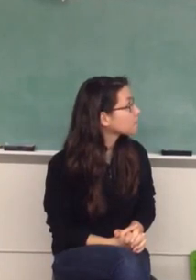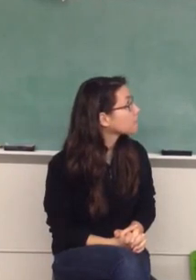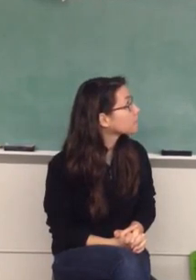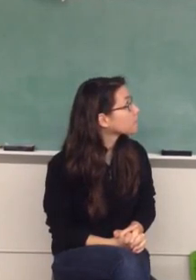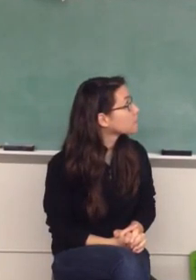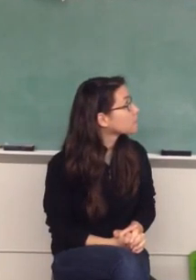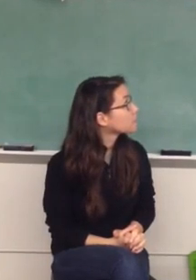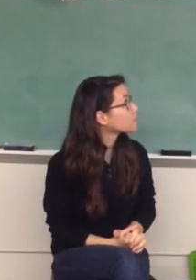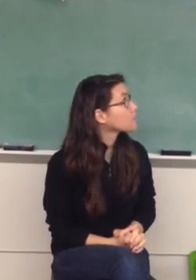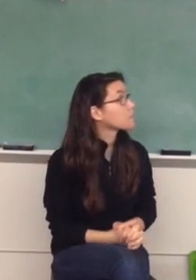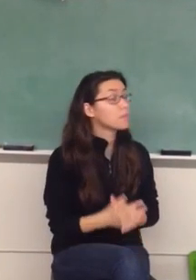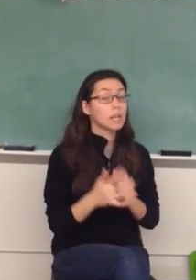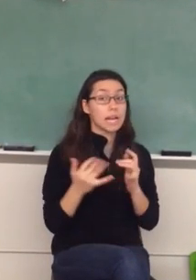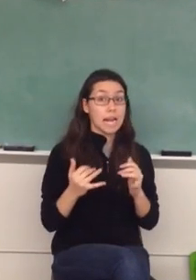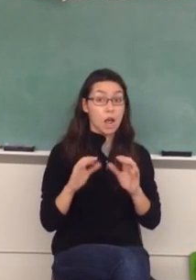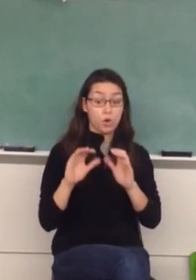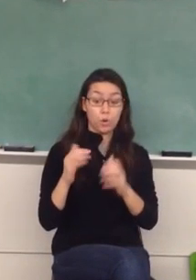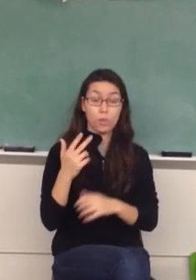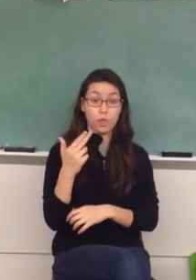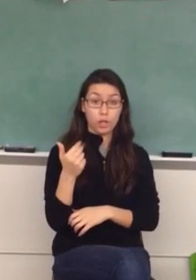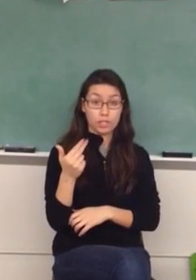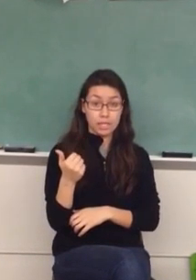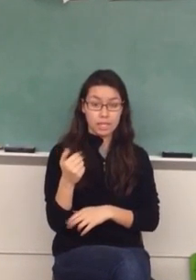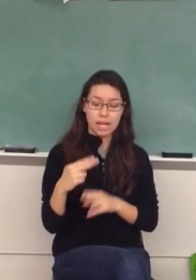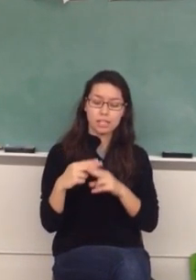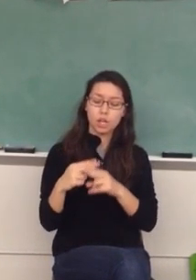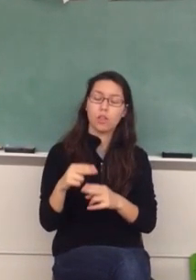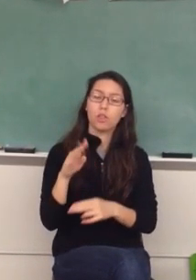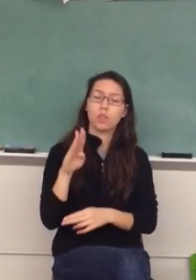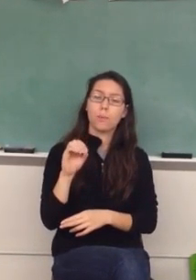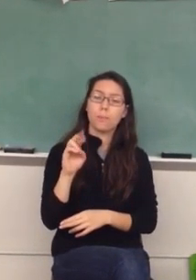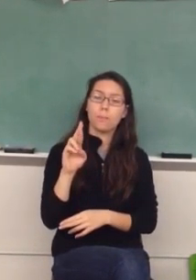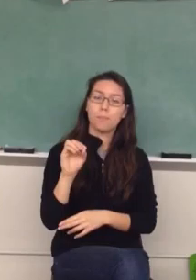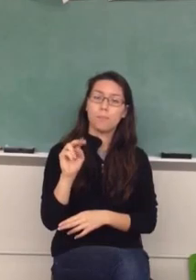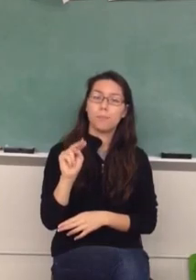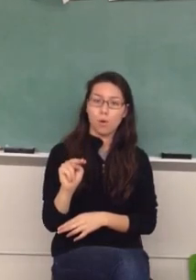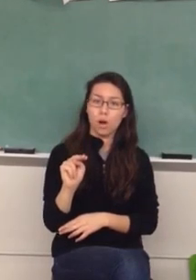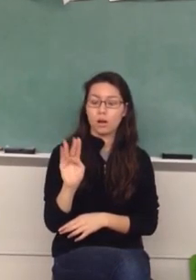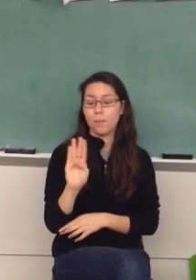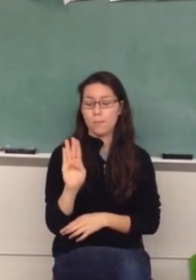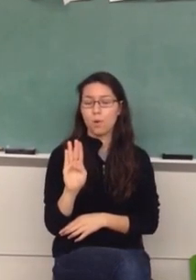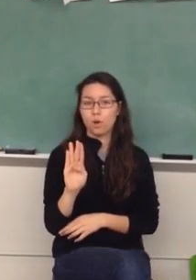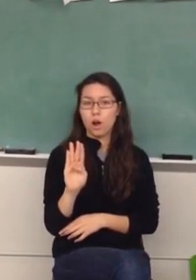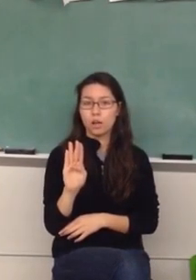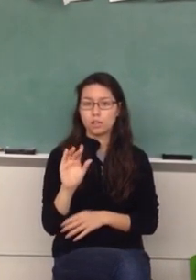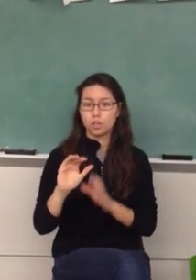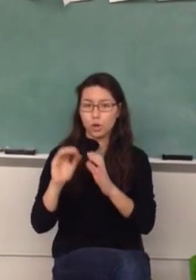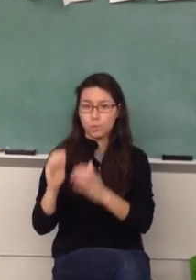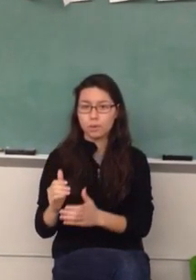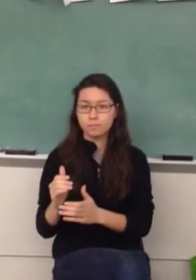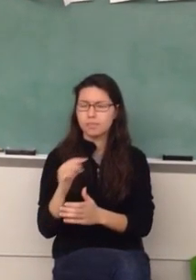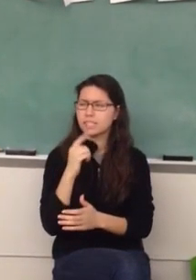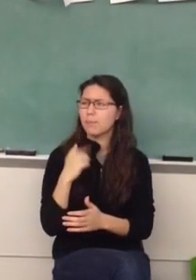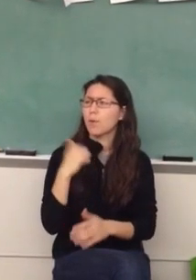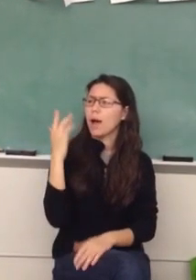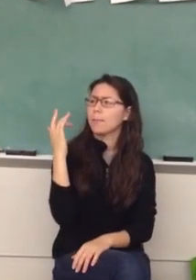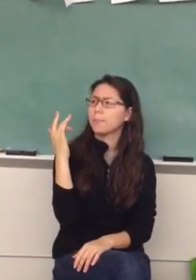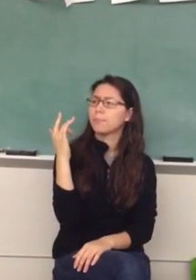Group 13 is called boron group. Tell me why. Because boron is one of the